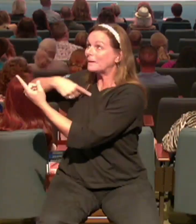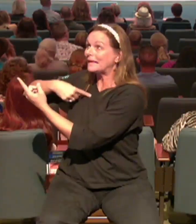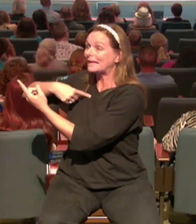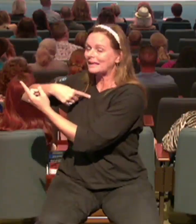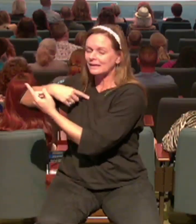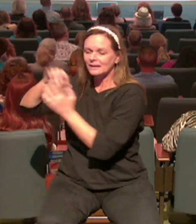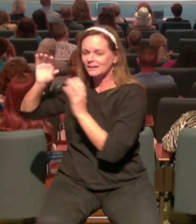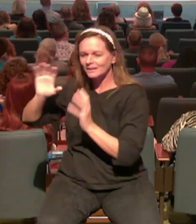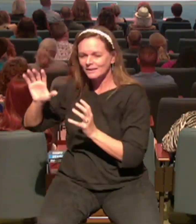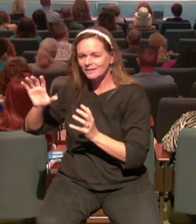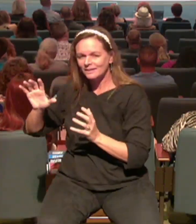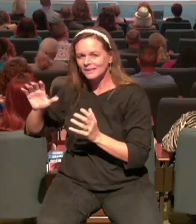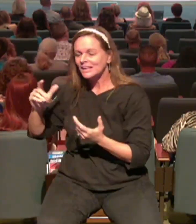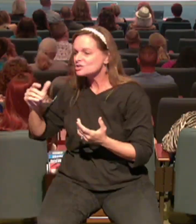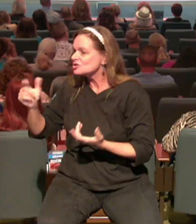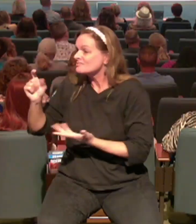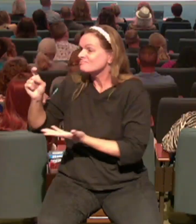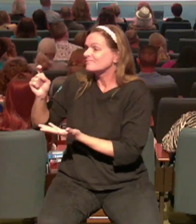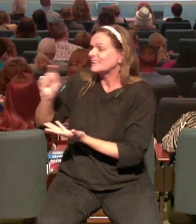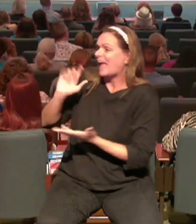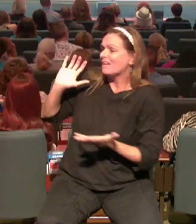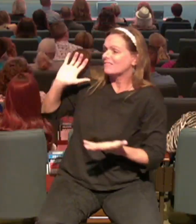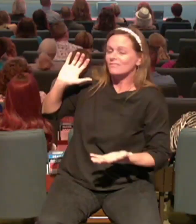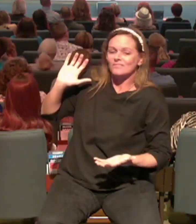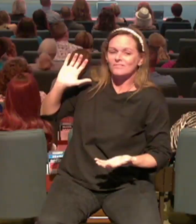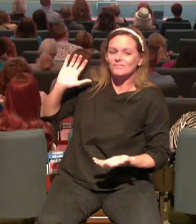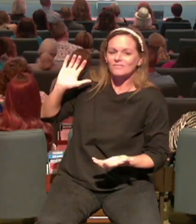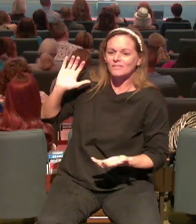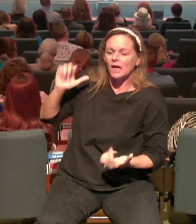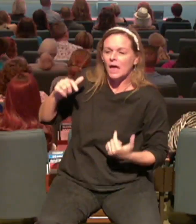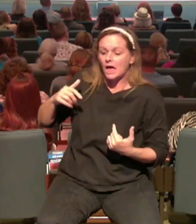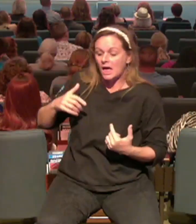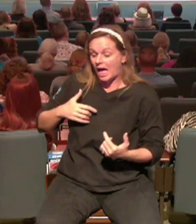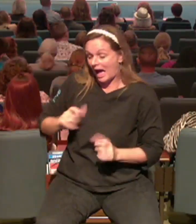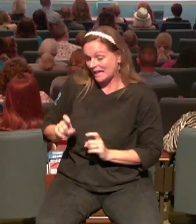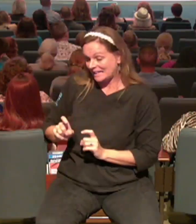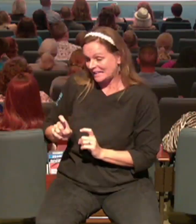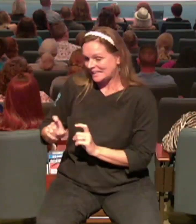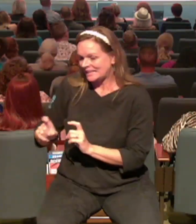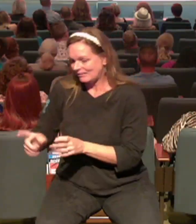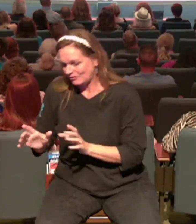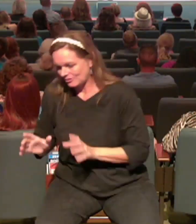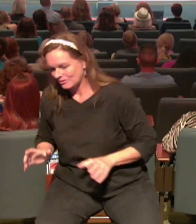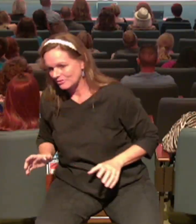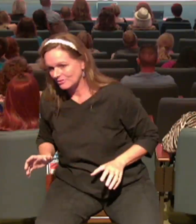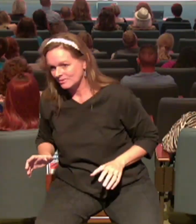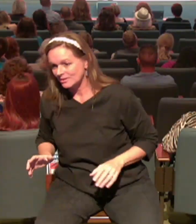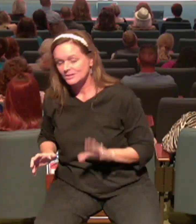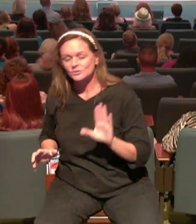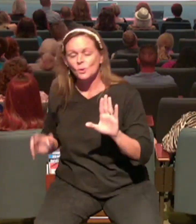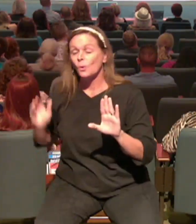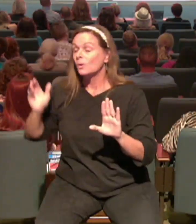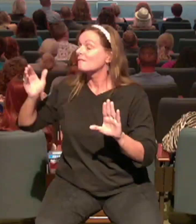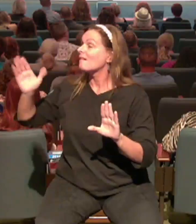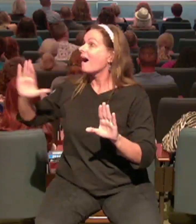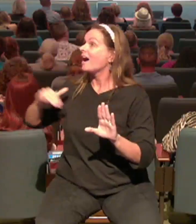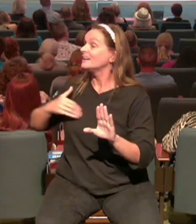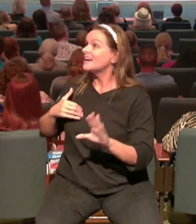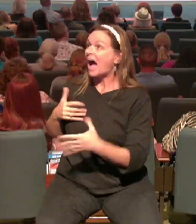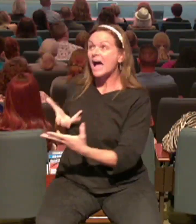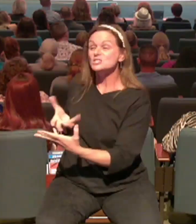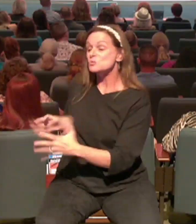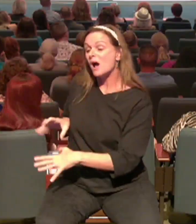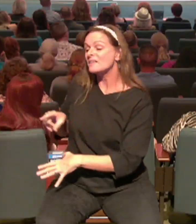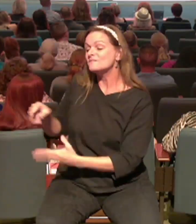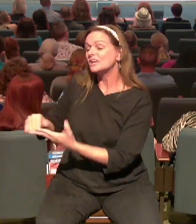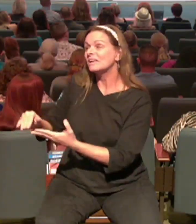forgive those people. You're gonna have to love through me, the love that you've given me. You're just gonna, because I don't have it in me, you're just gonna have to love them through me. The grace that you've shown me